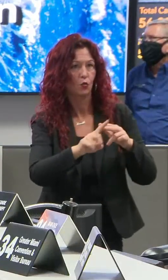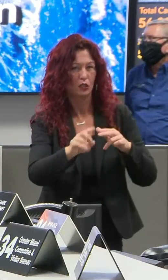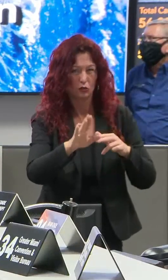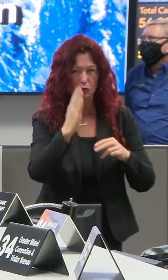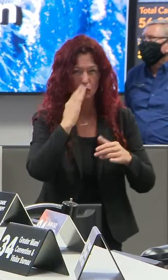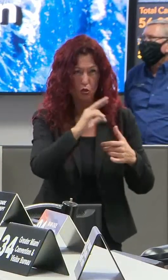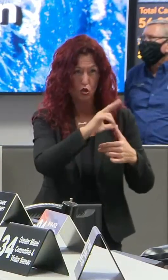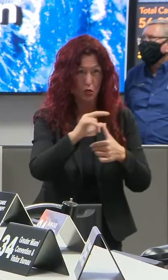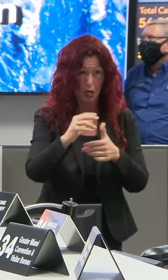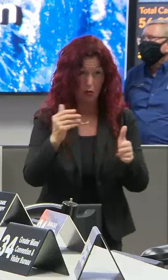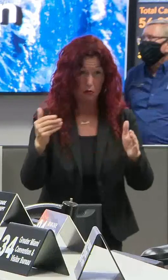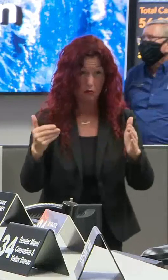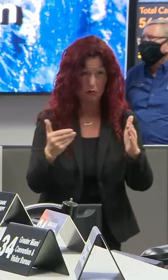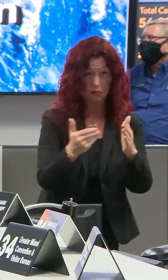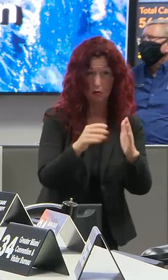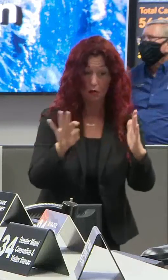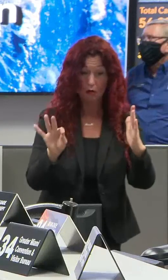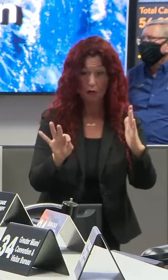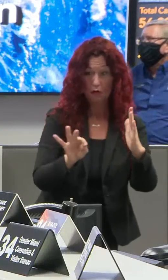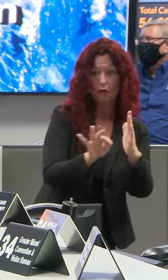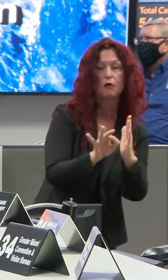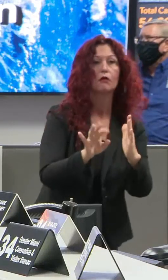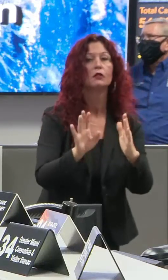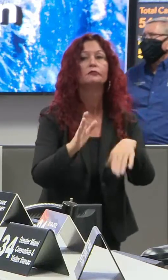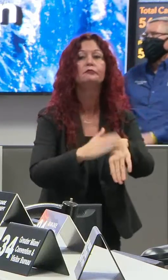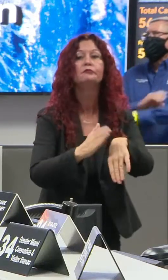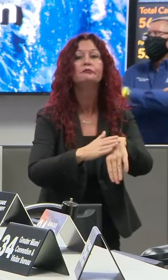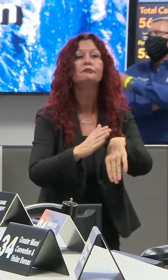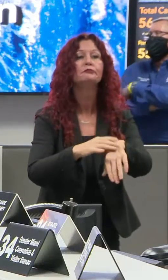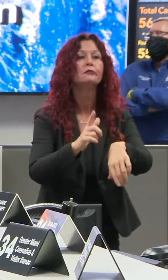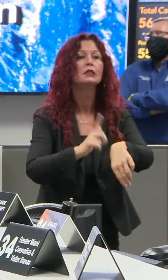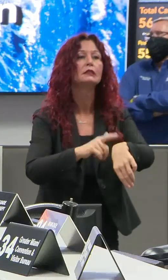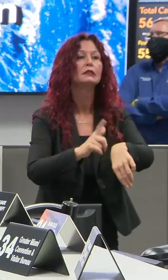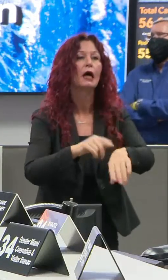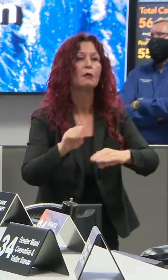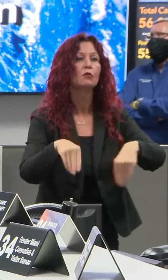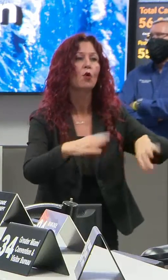the evacuation orders are issued once we get the flood maps from the